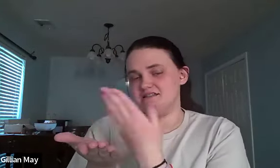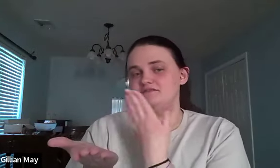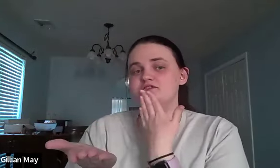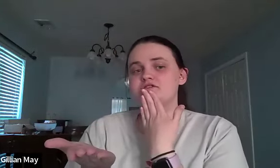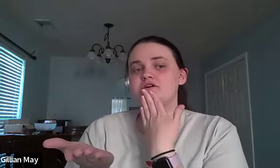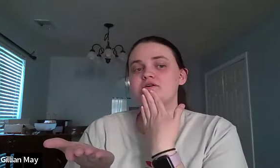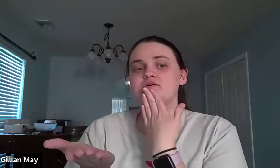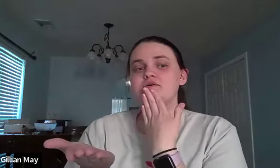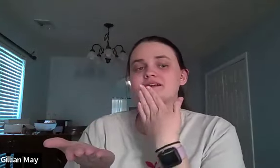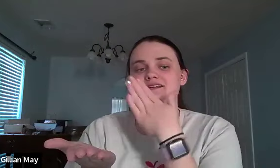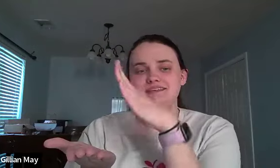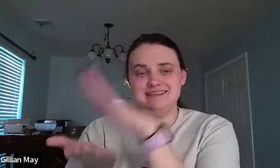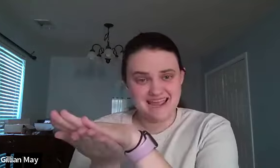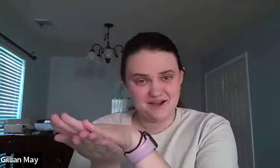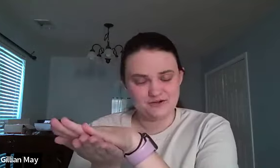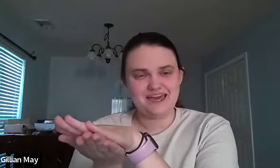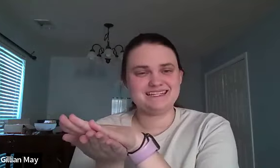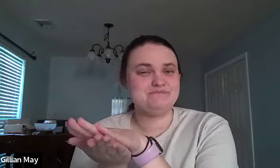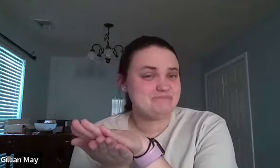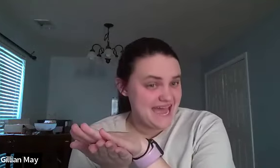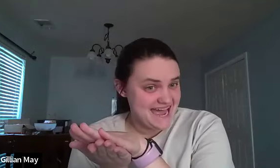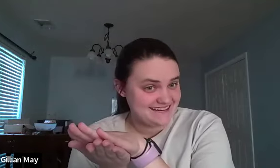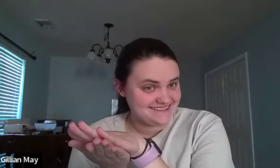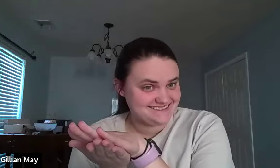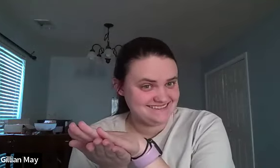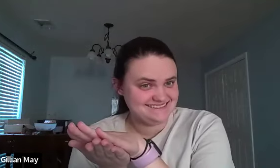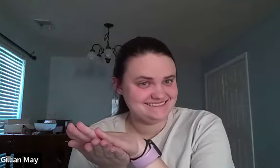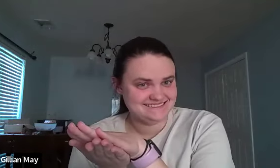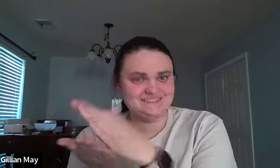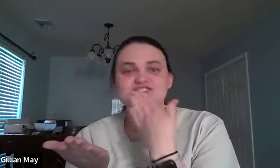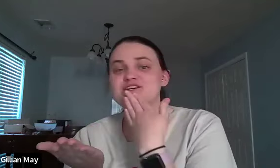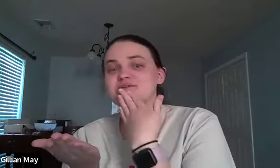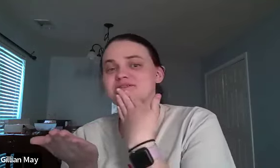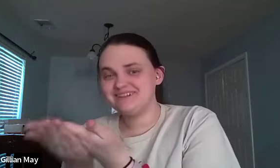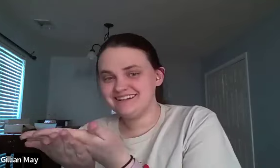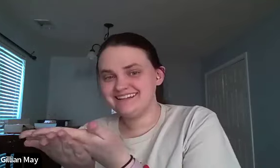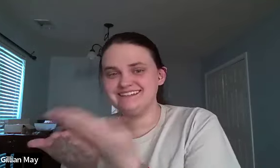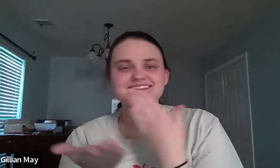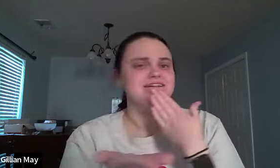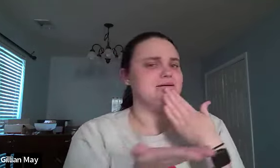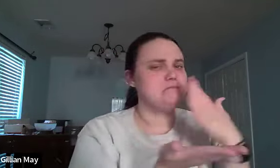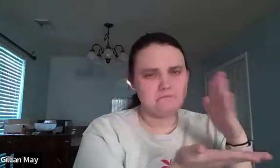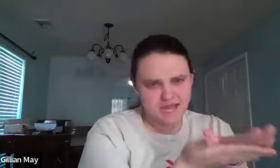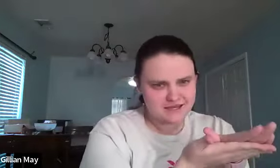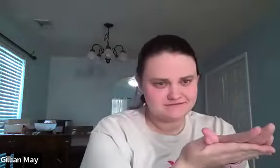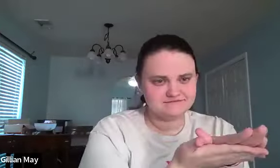if you go down, that is bad. So good, bad.